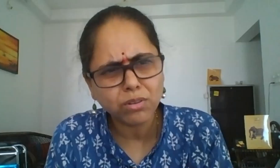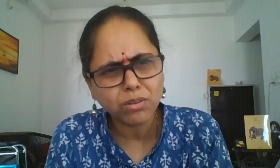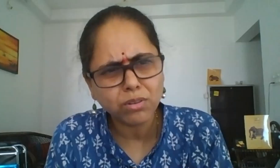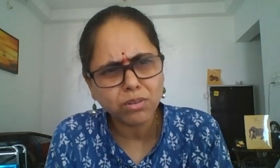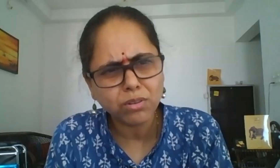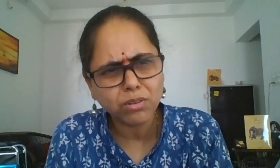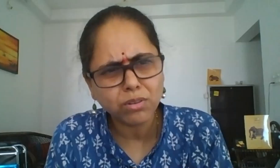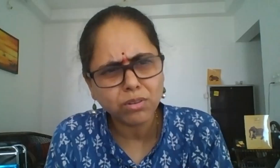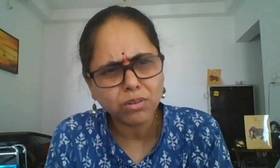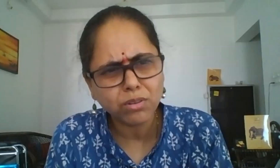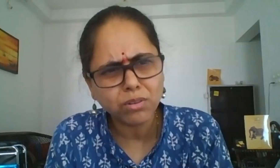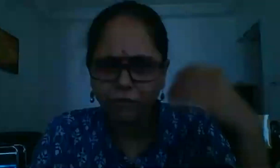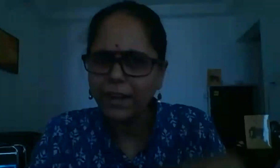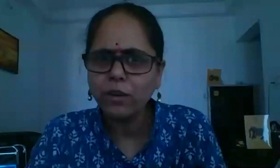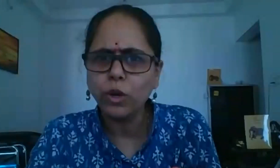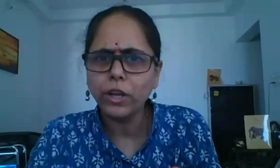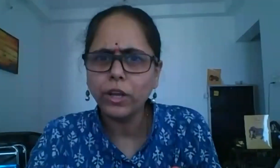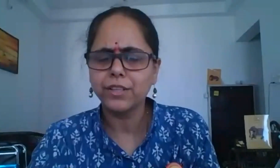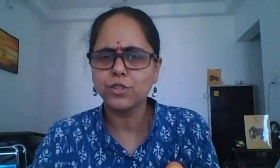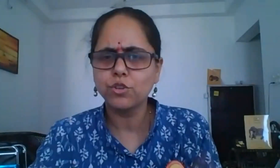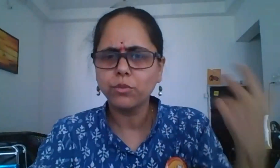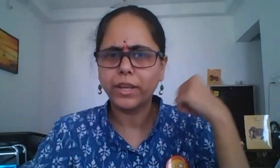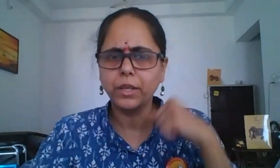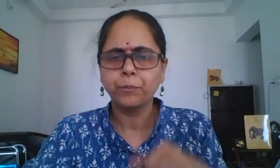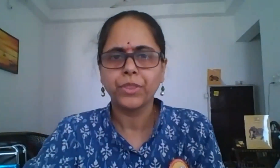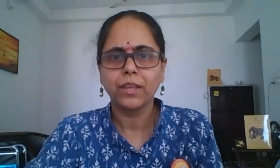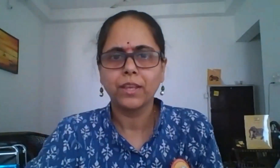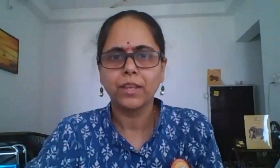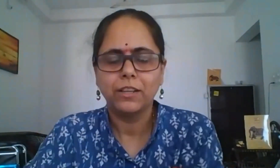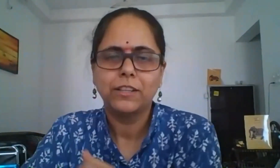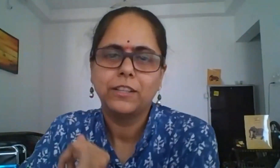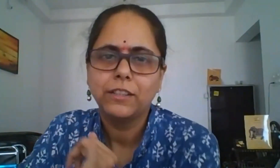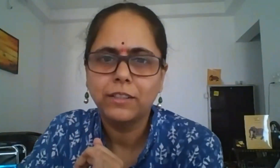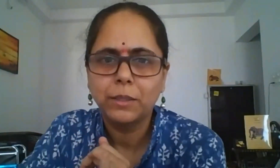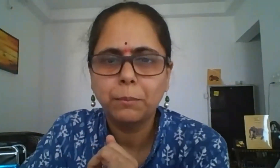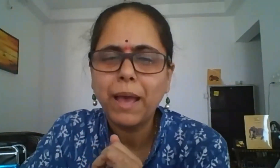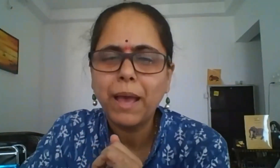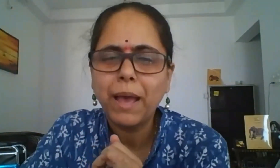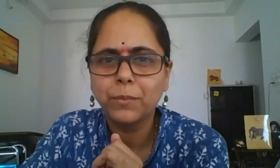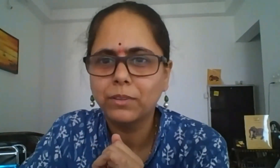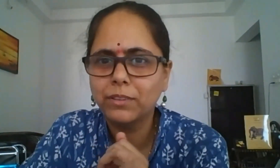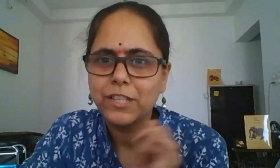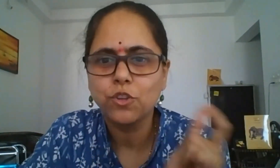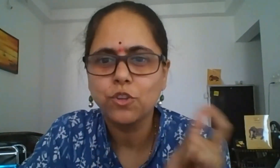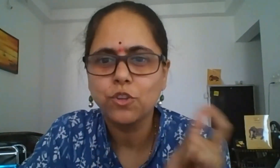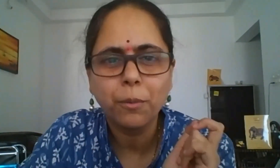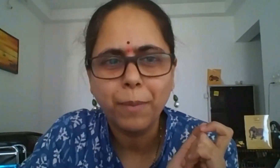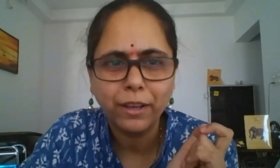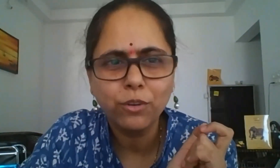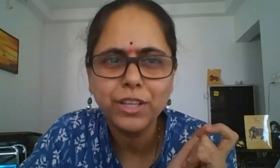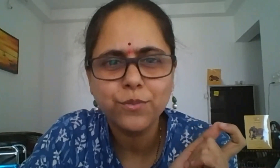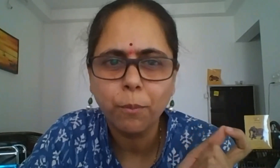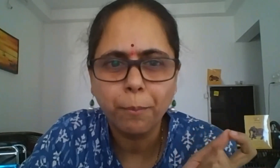and find volunteers. Don't worry." "Ma'am, he's not from Bangalore, he's from